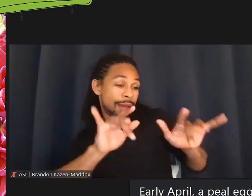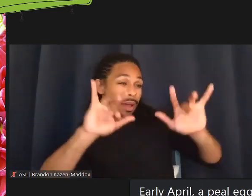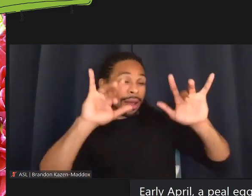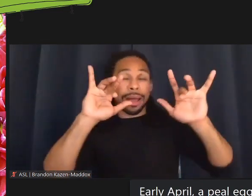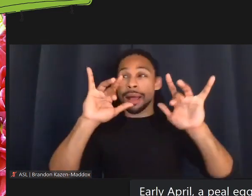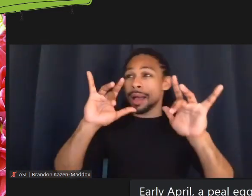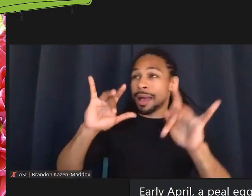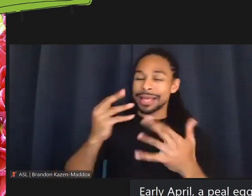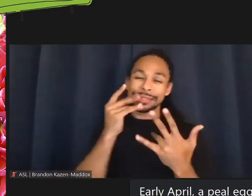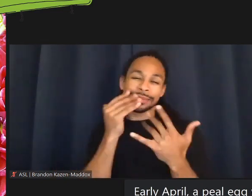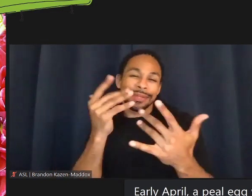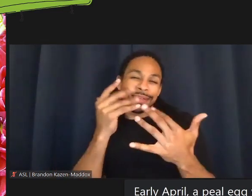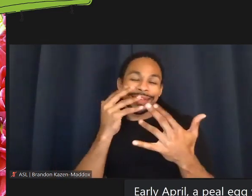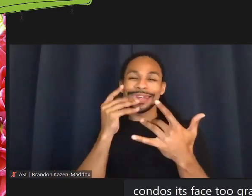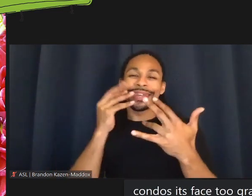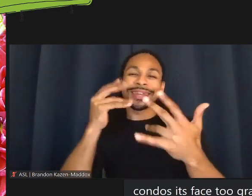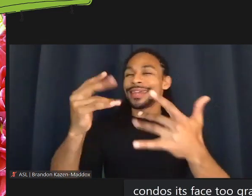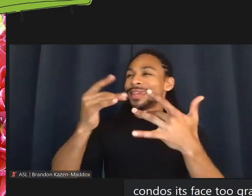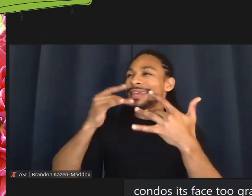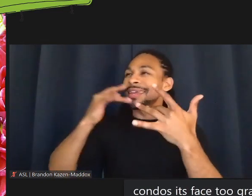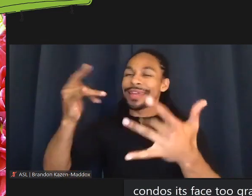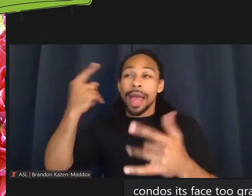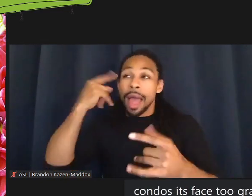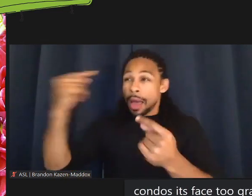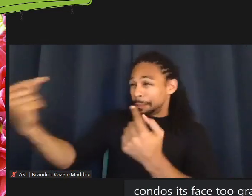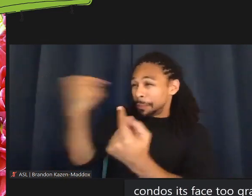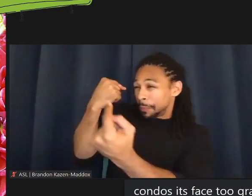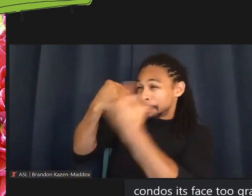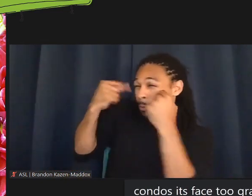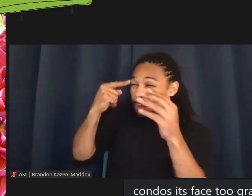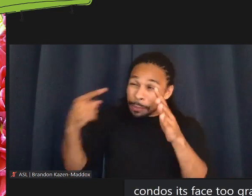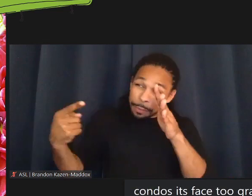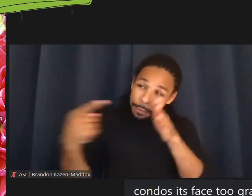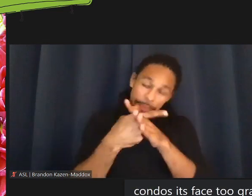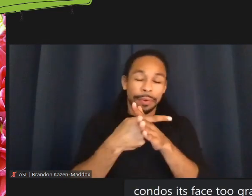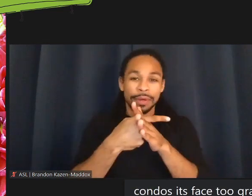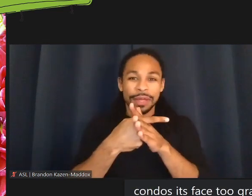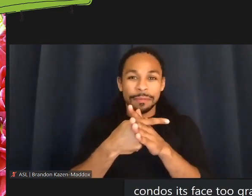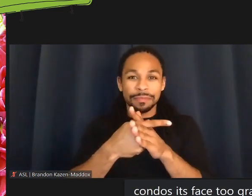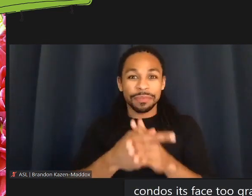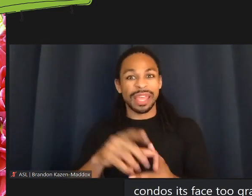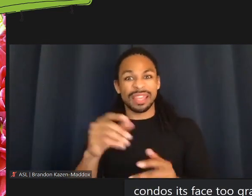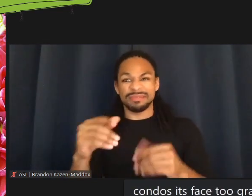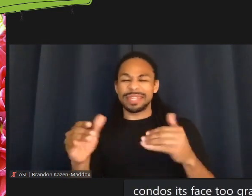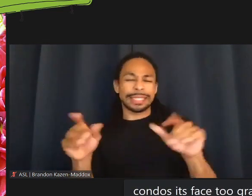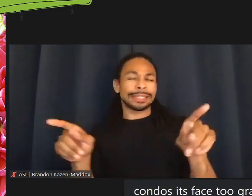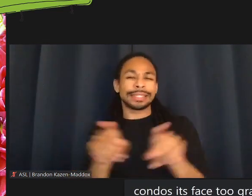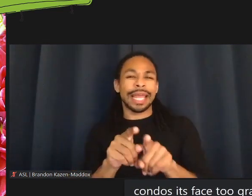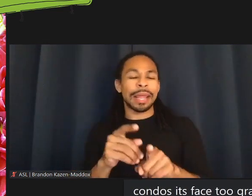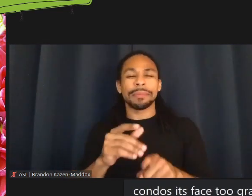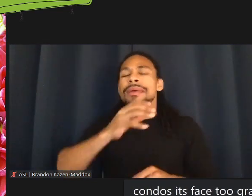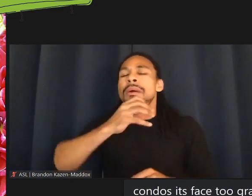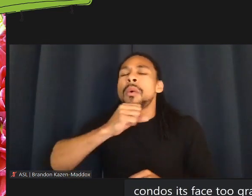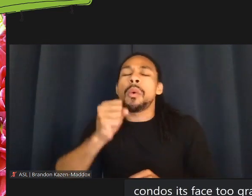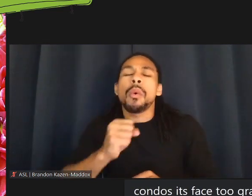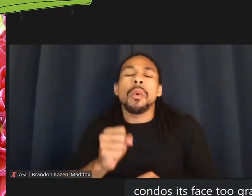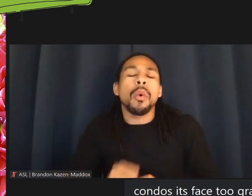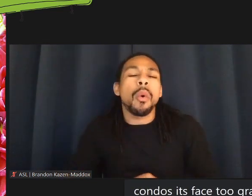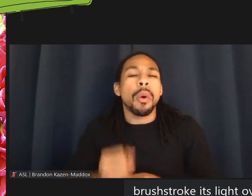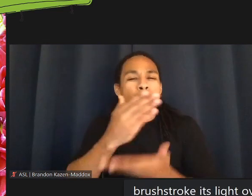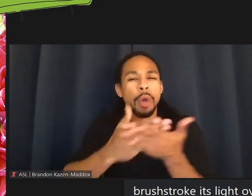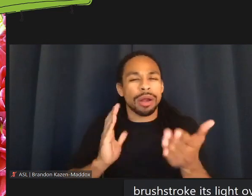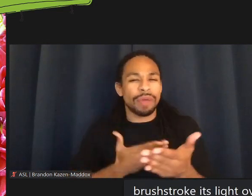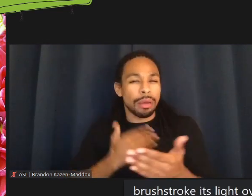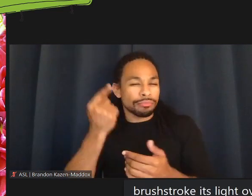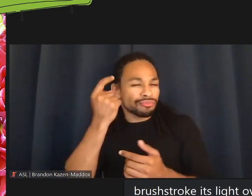trembling a hymn to sear marrow. Even the reptile puppeteers know the animal art of sky